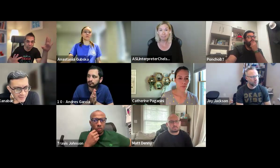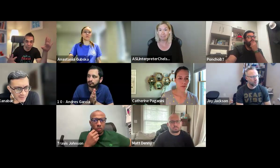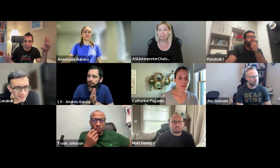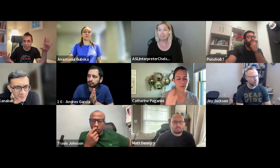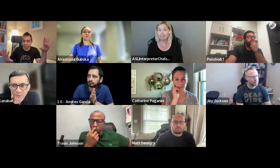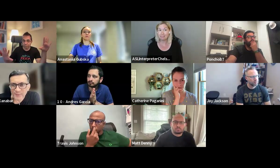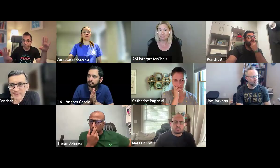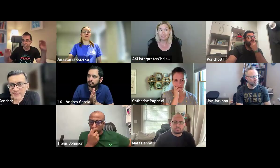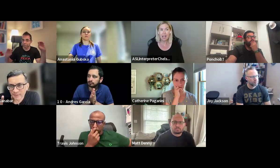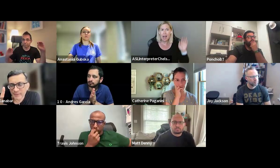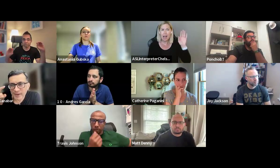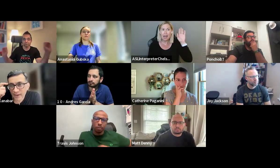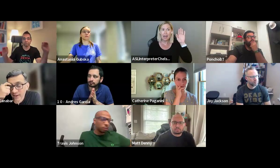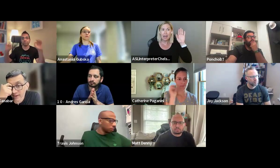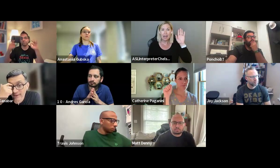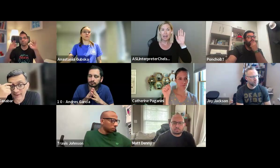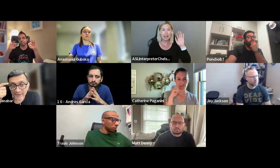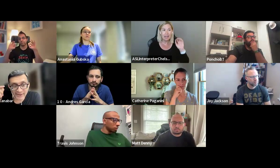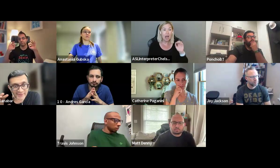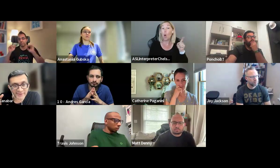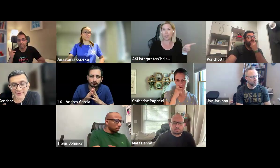Sandeep, right? Yeah. Catherine,